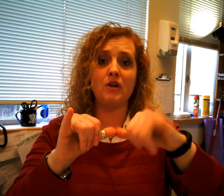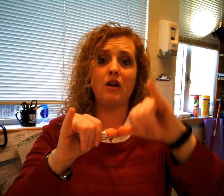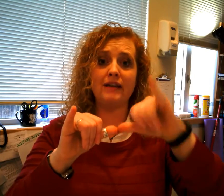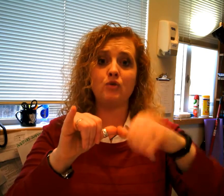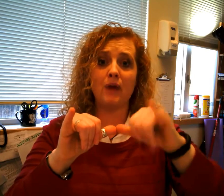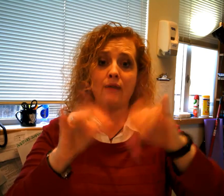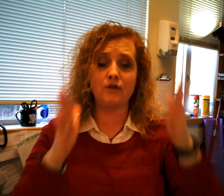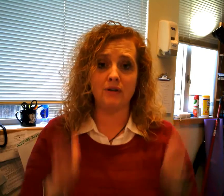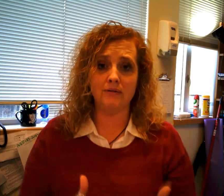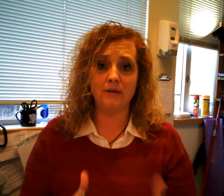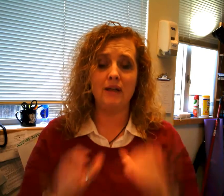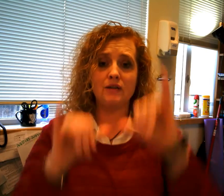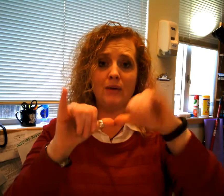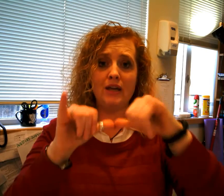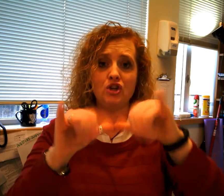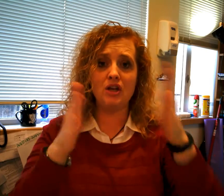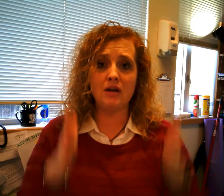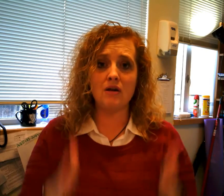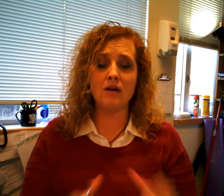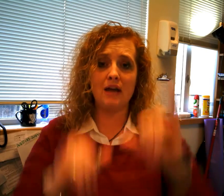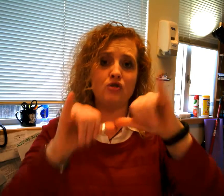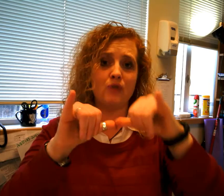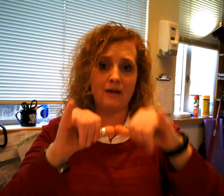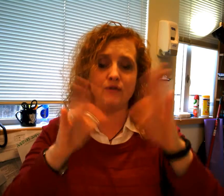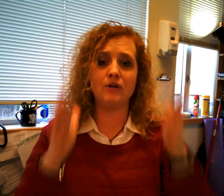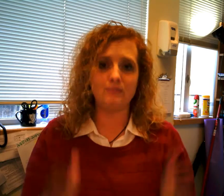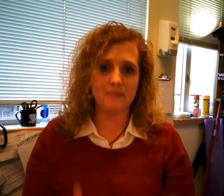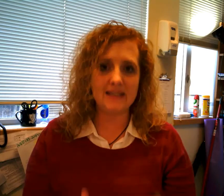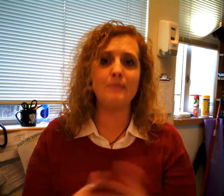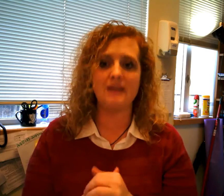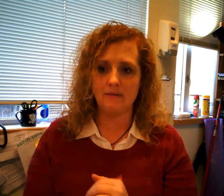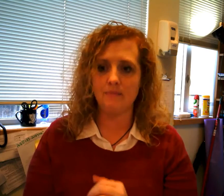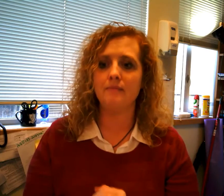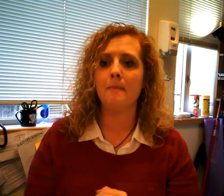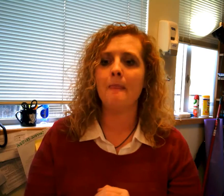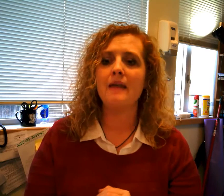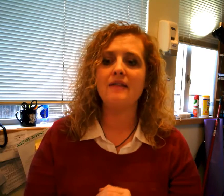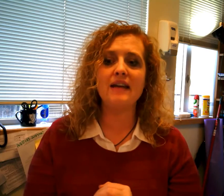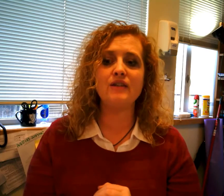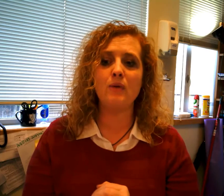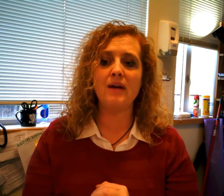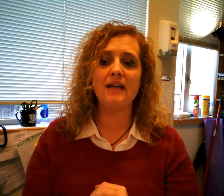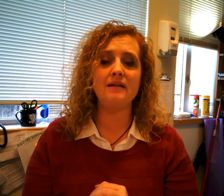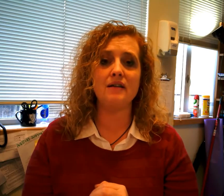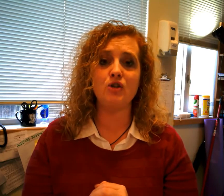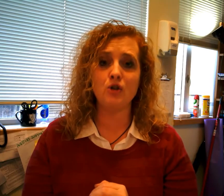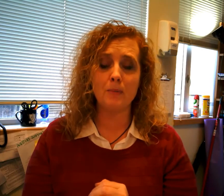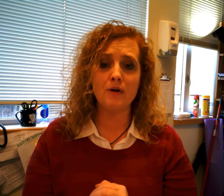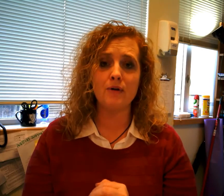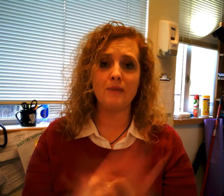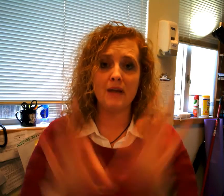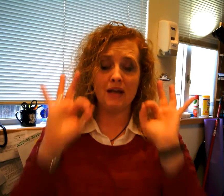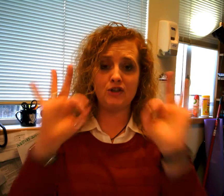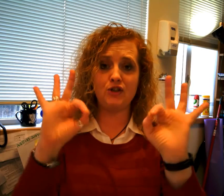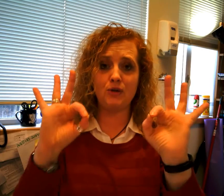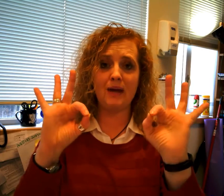a drafter. So engineer and drafter, same sign. The next one is interpreter. It's two